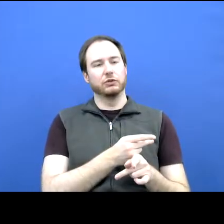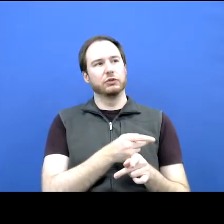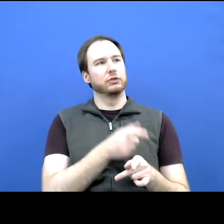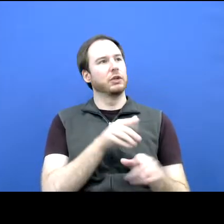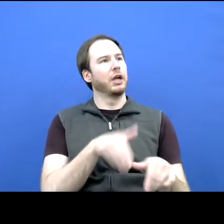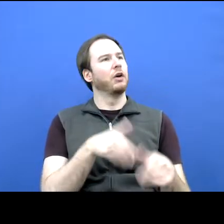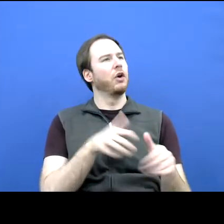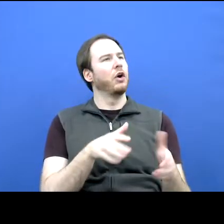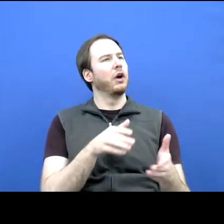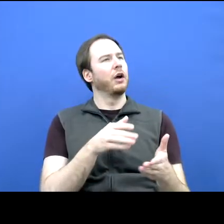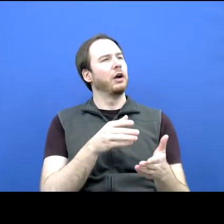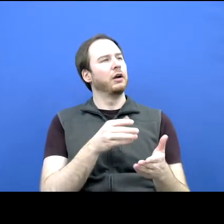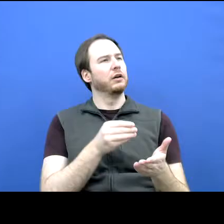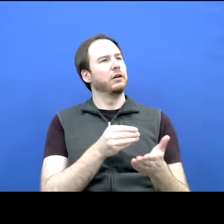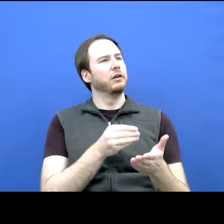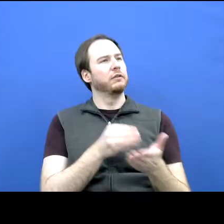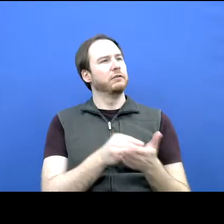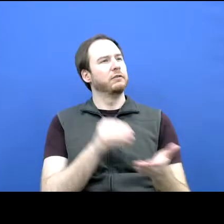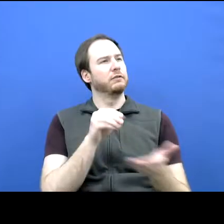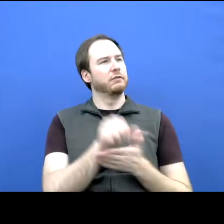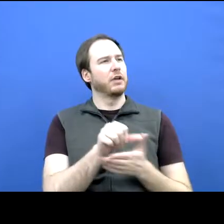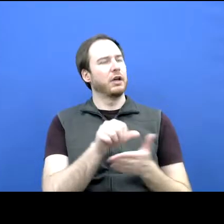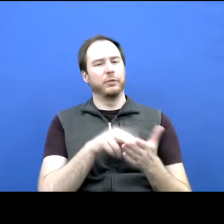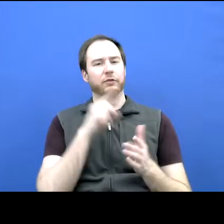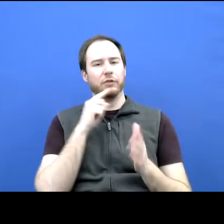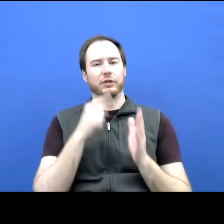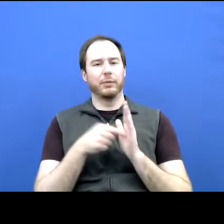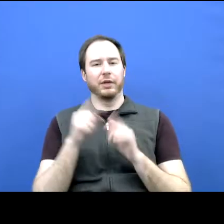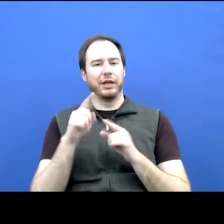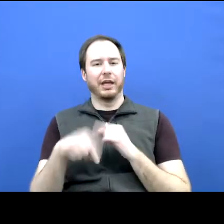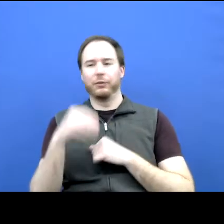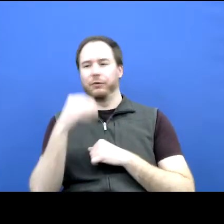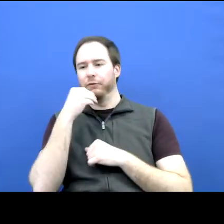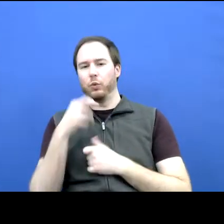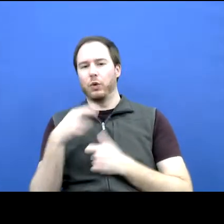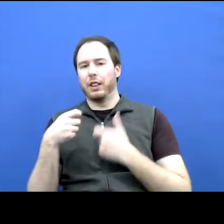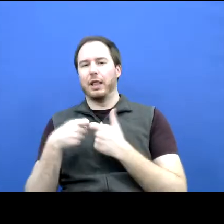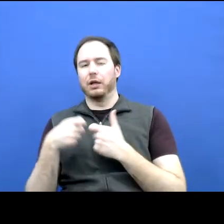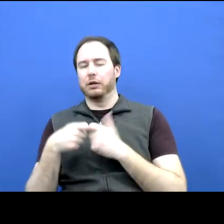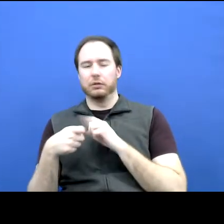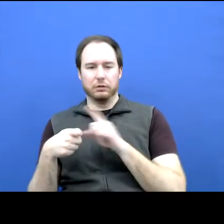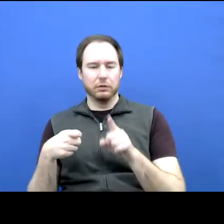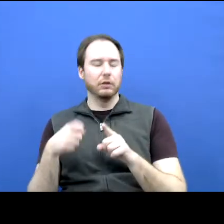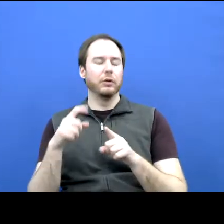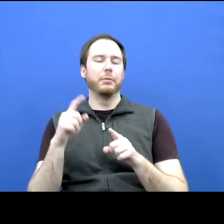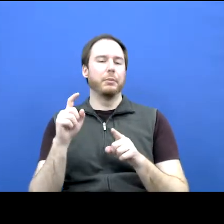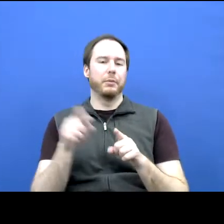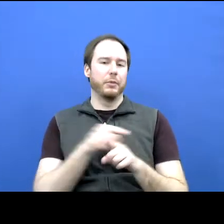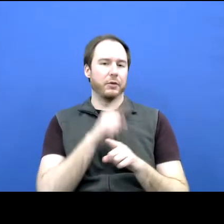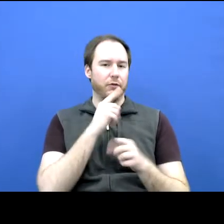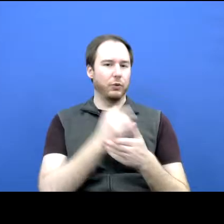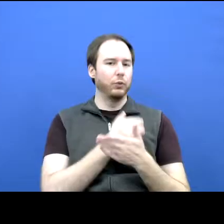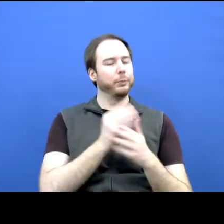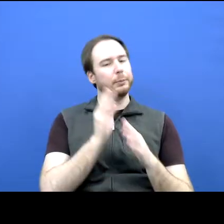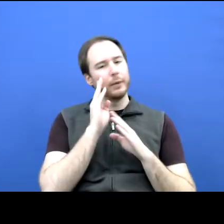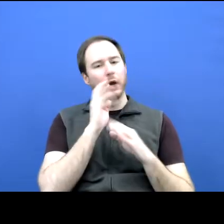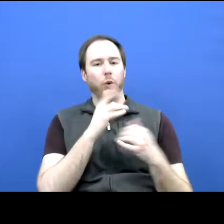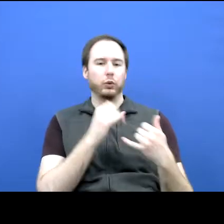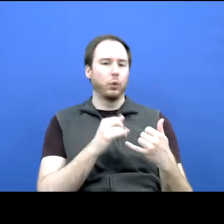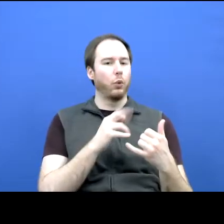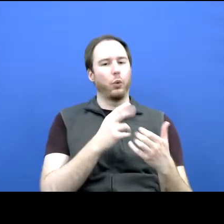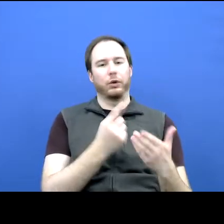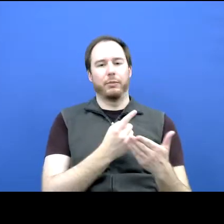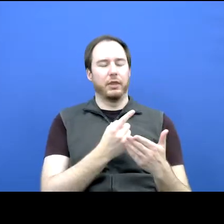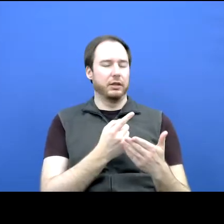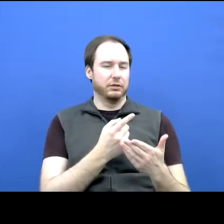funded, if you will. So it can't be for food or electrical or stuff like that. It would be for new bedding or toys or